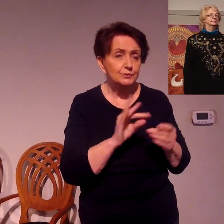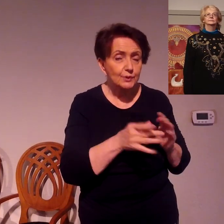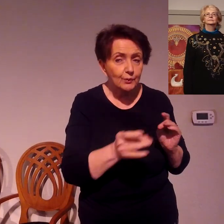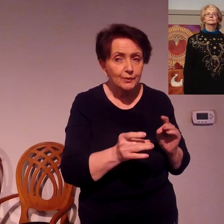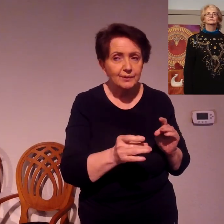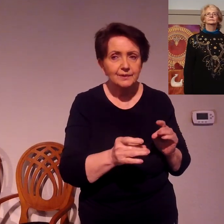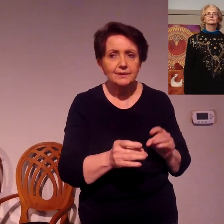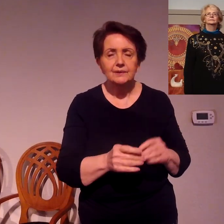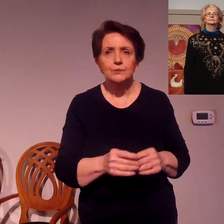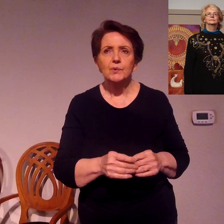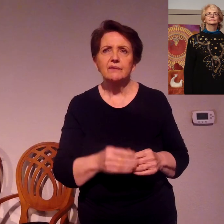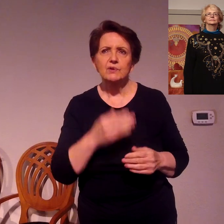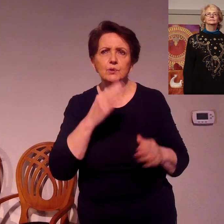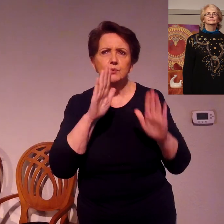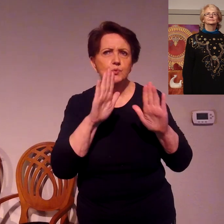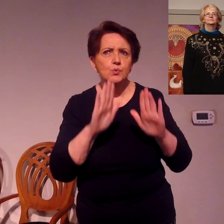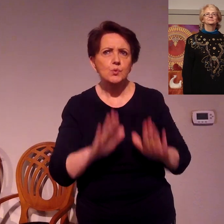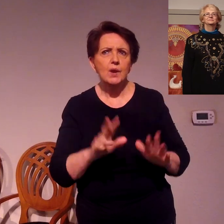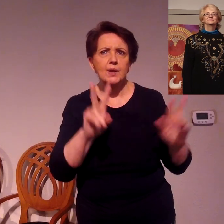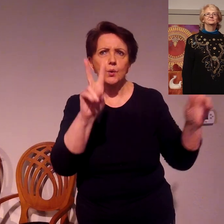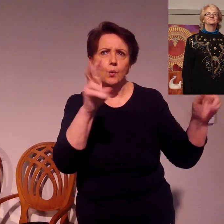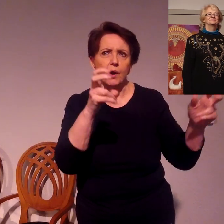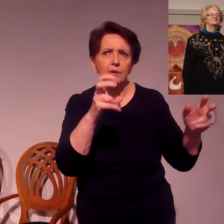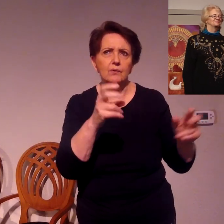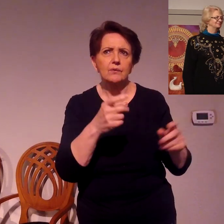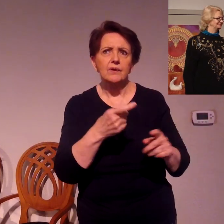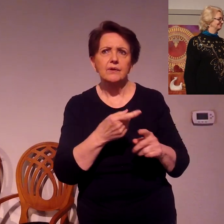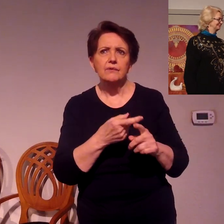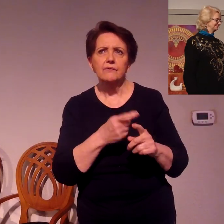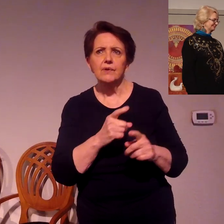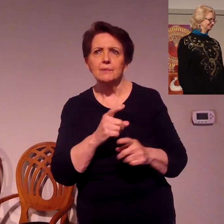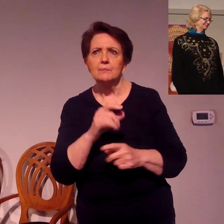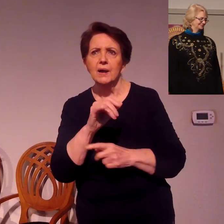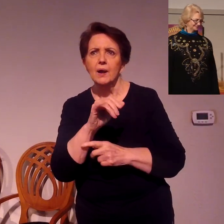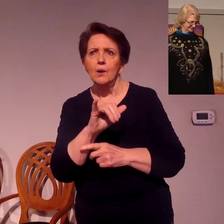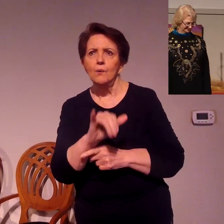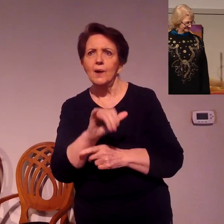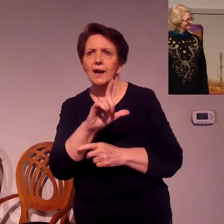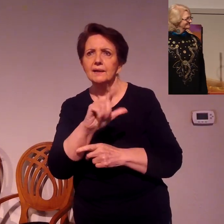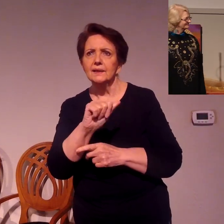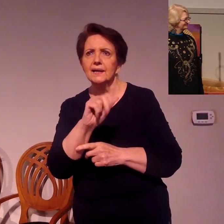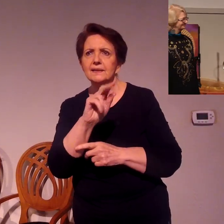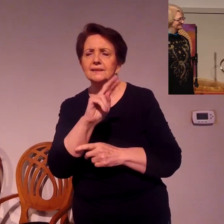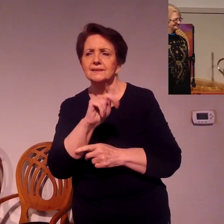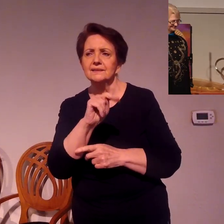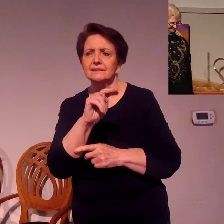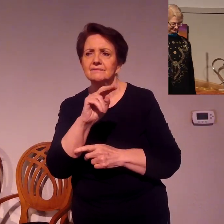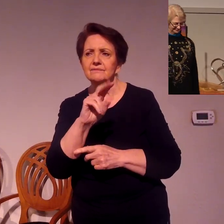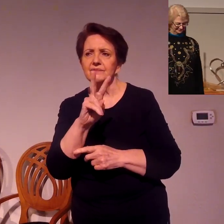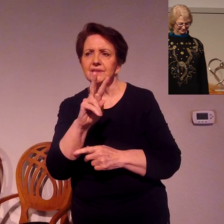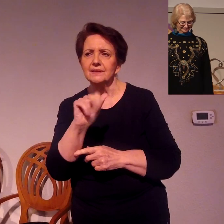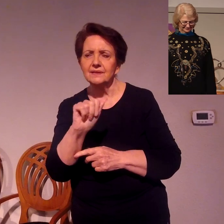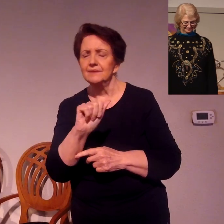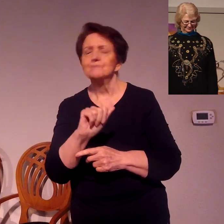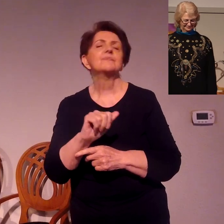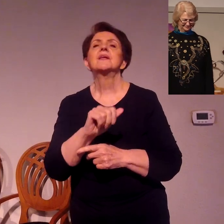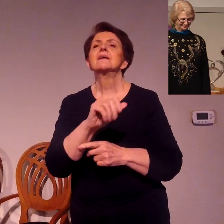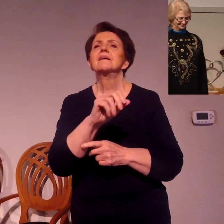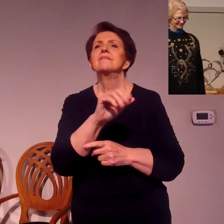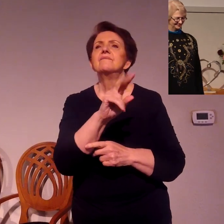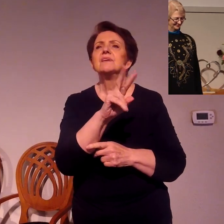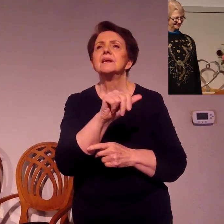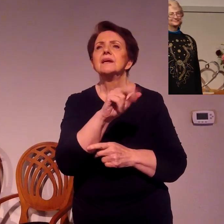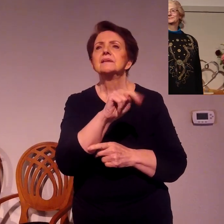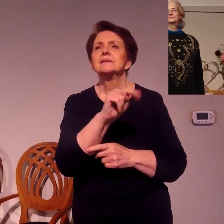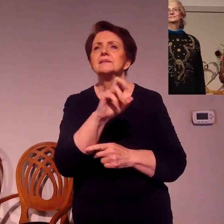great quote from Iyanla Van Zandt that sets us up for the entire time